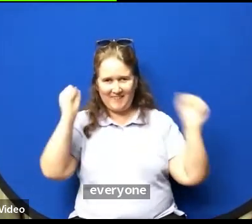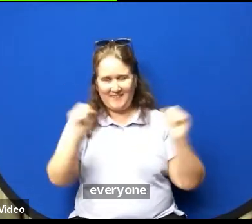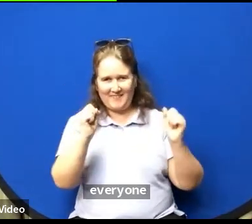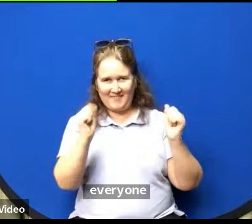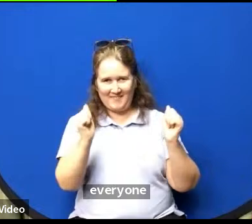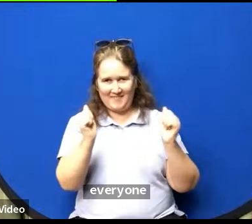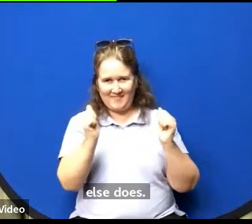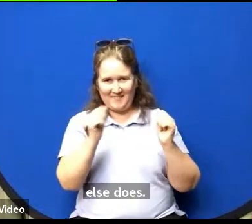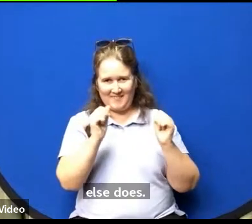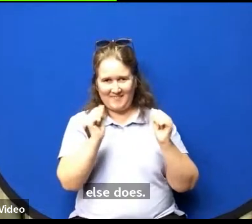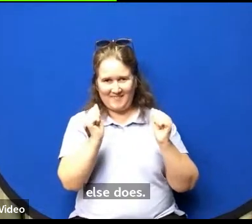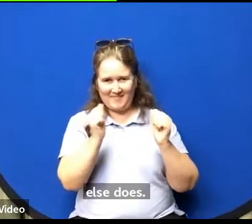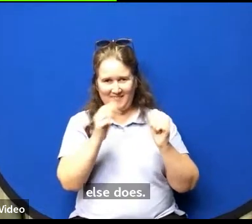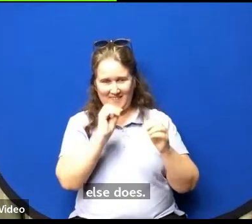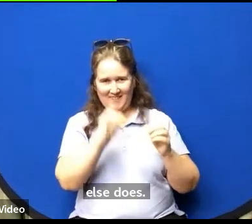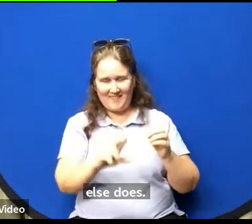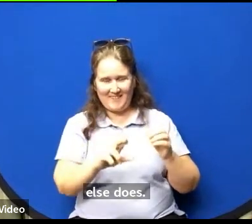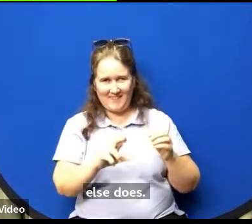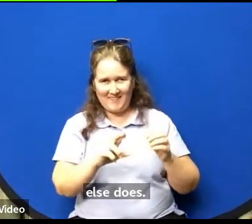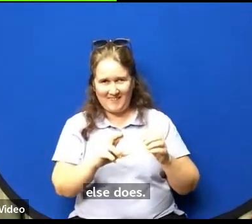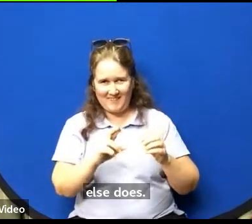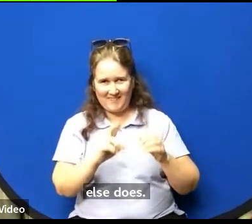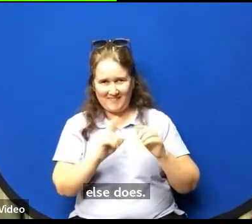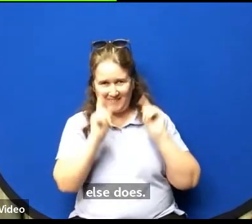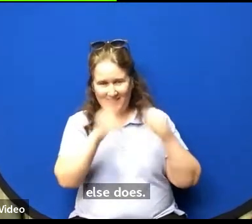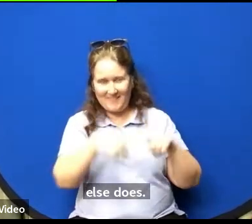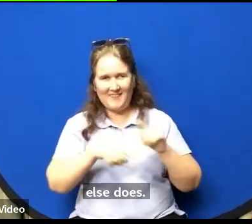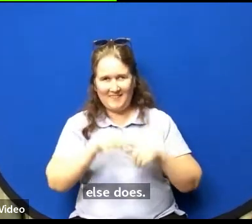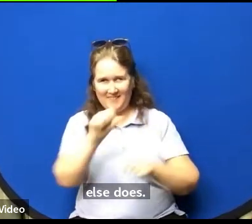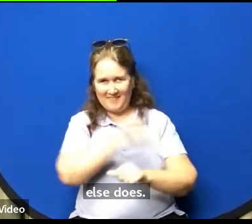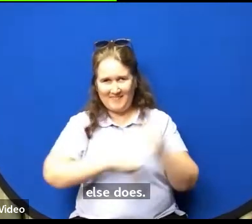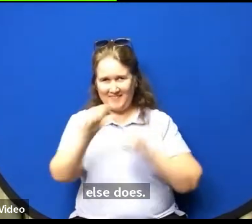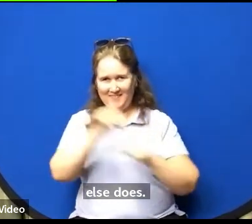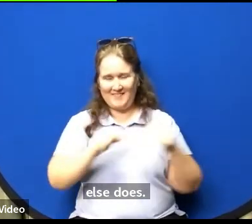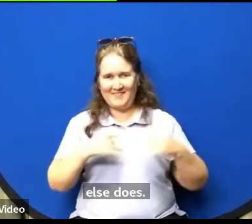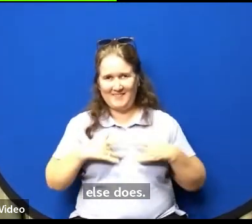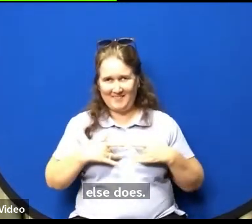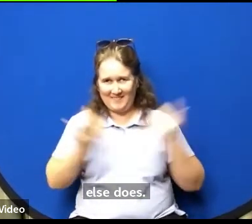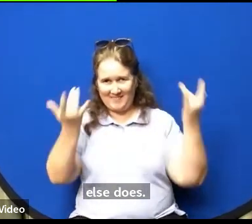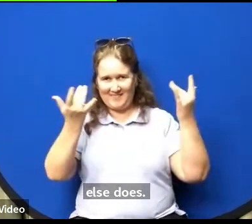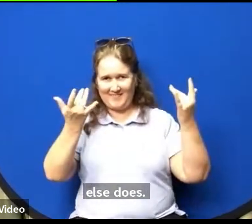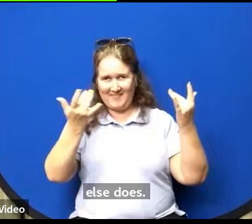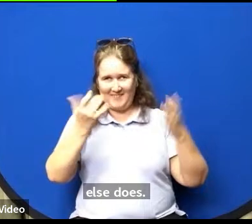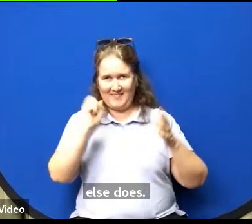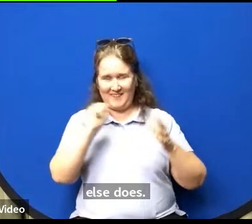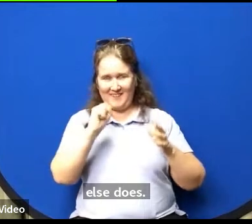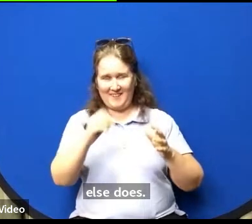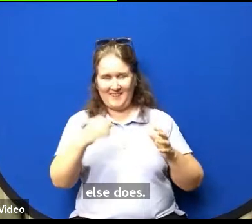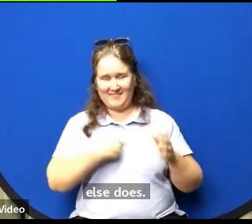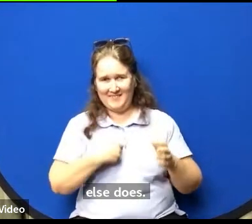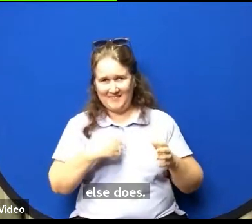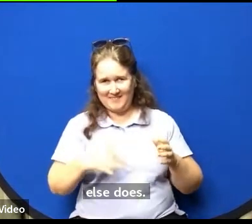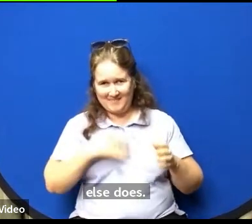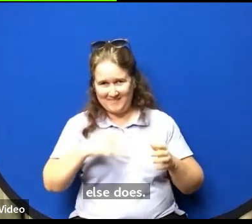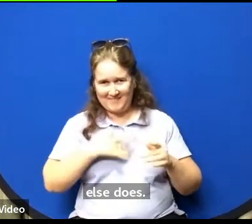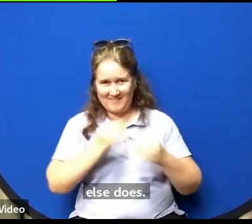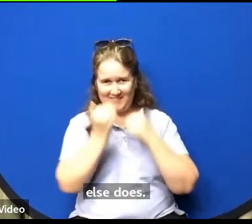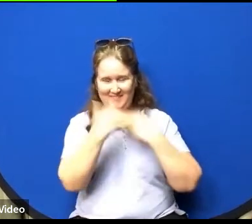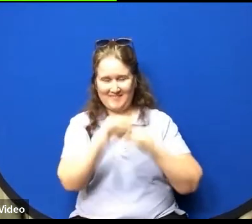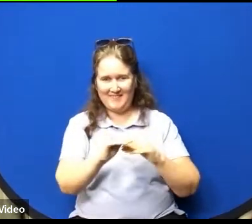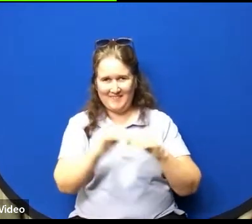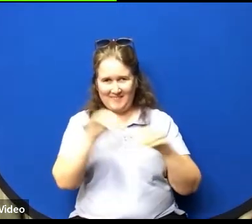It's also about going out for a workout or going to a social event.